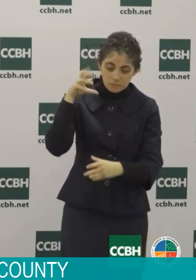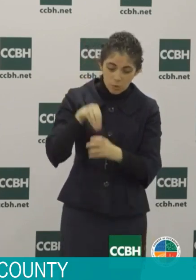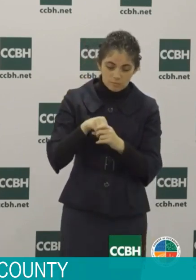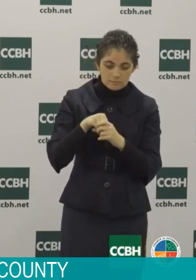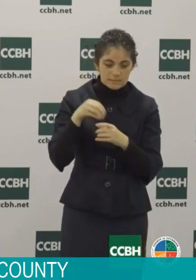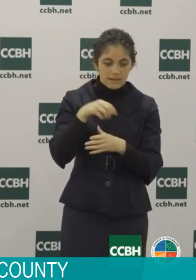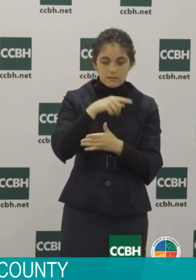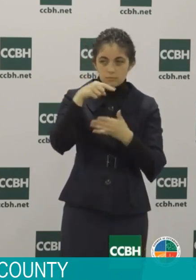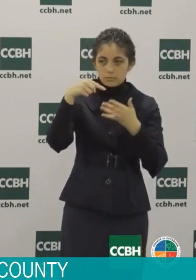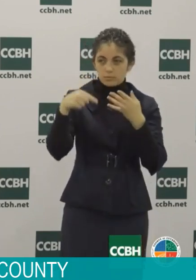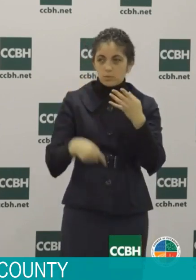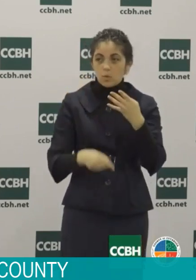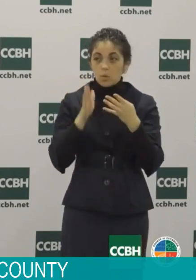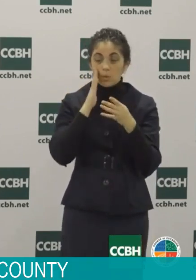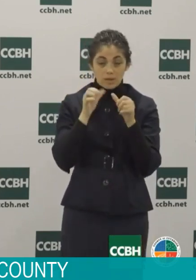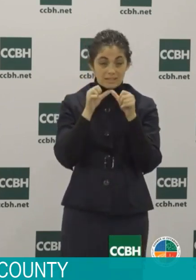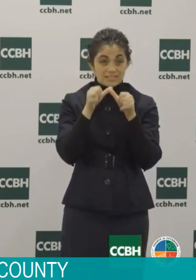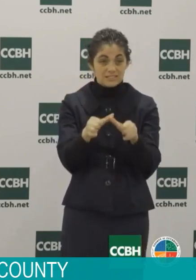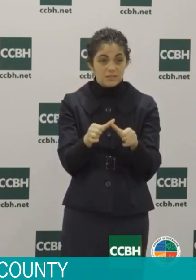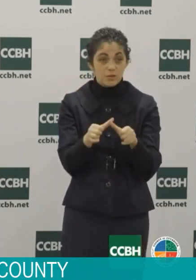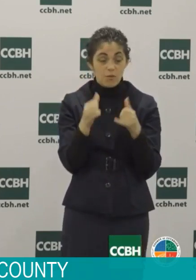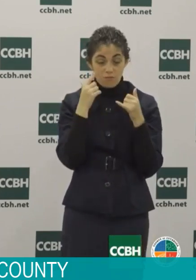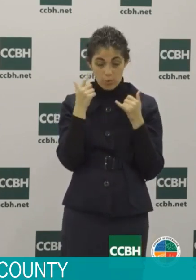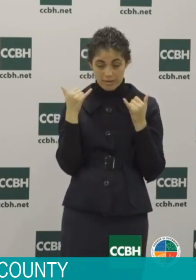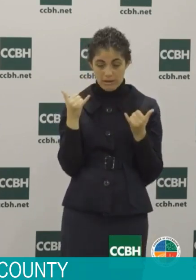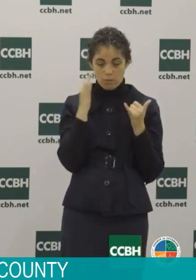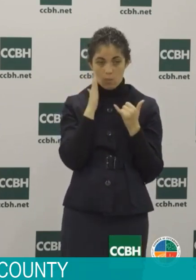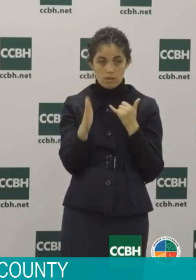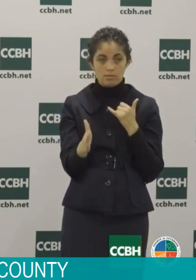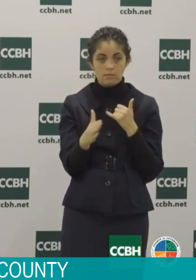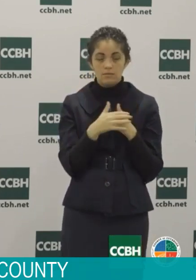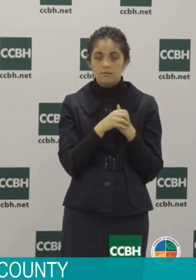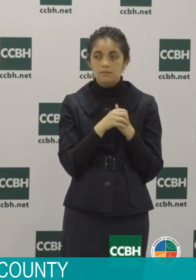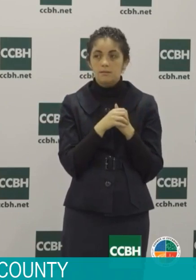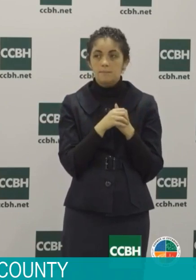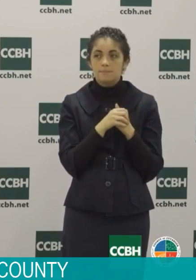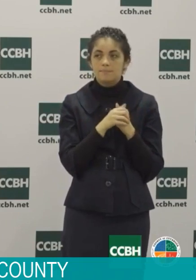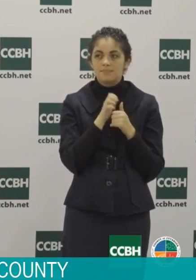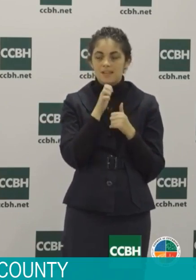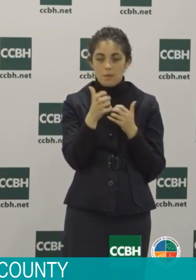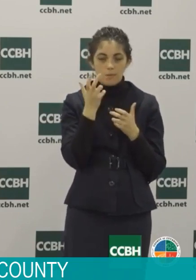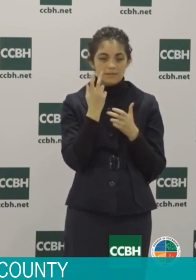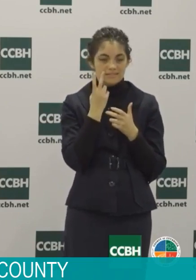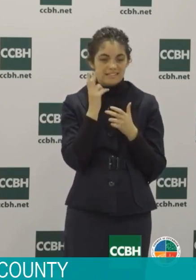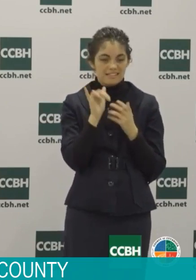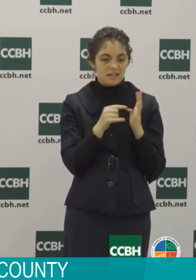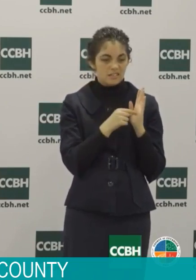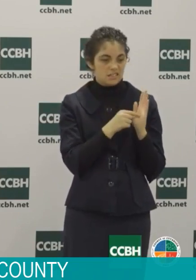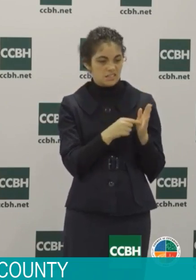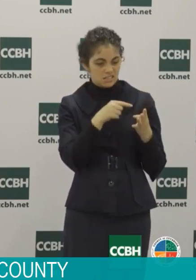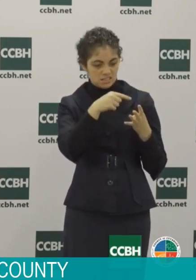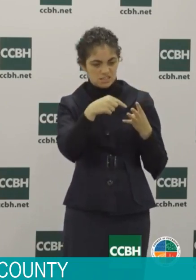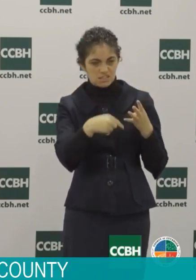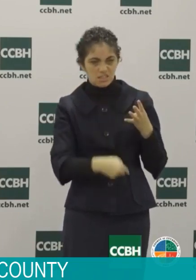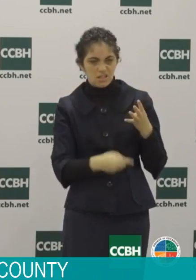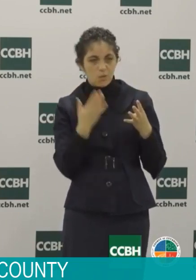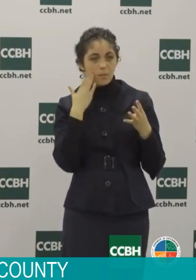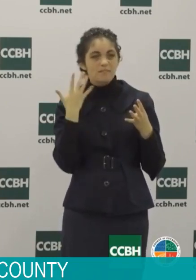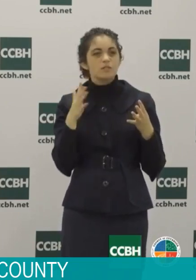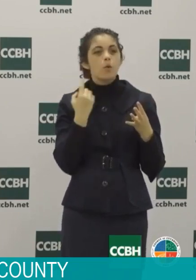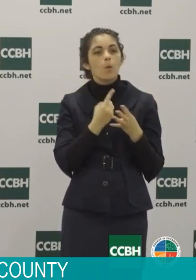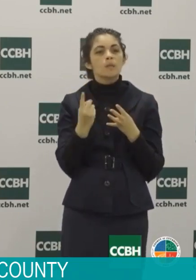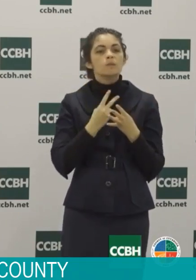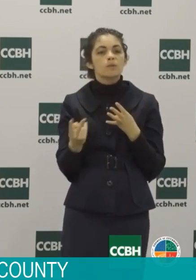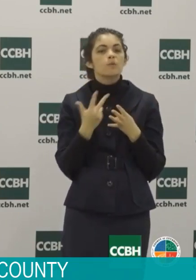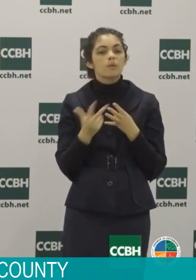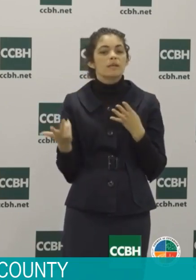those models say that we're going to continue to do this for now. And so we don't want people to see those models and think this is going to be over in a week or